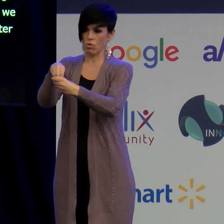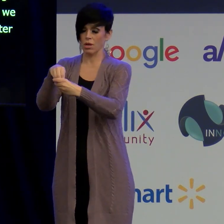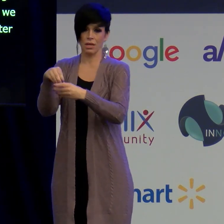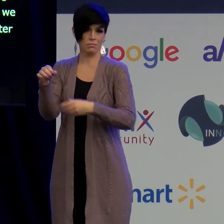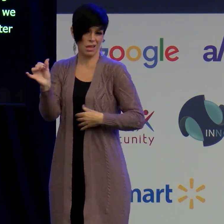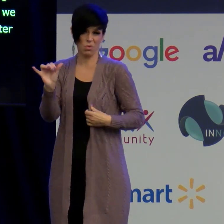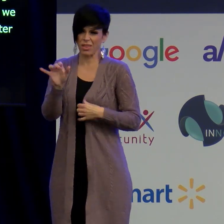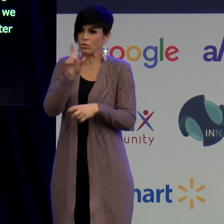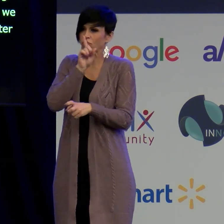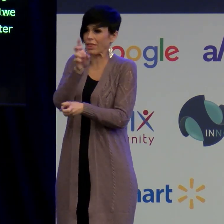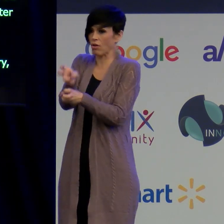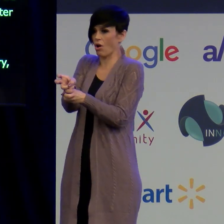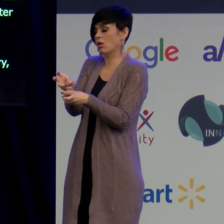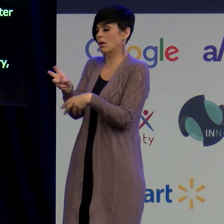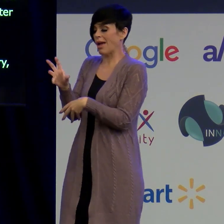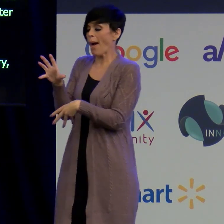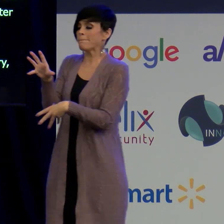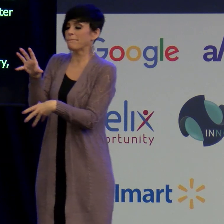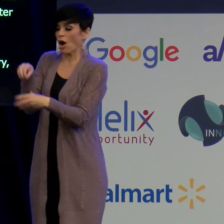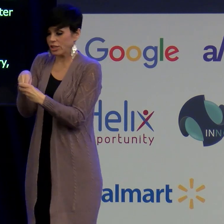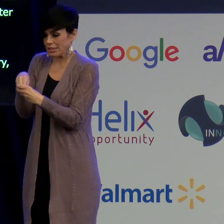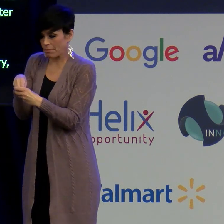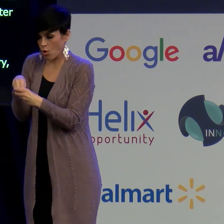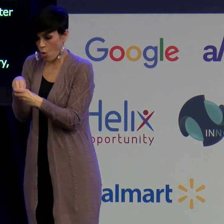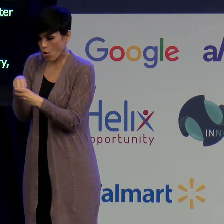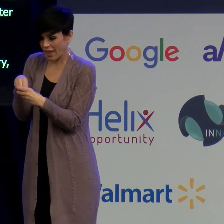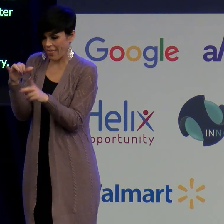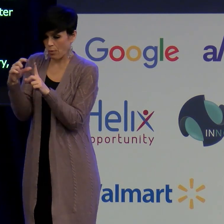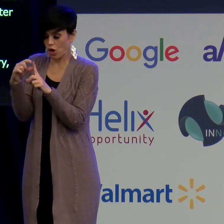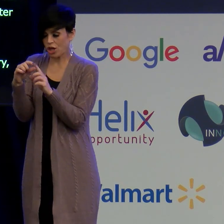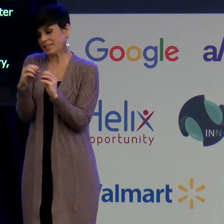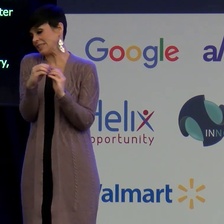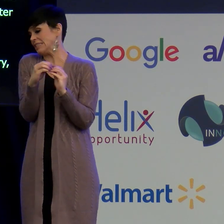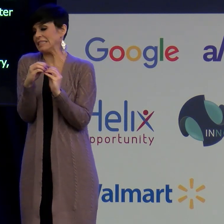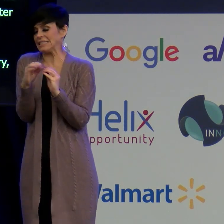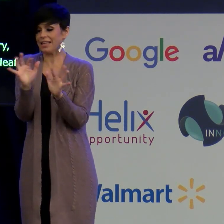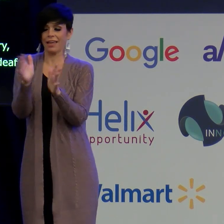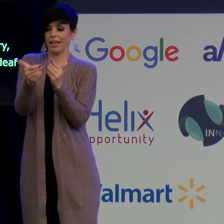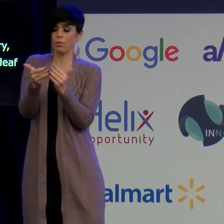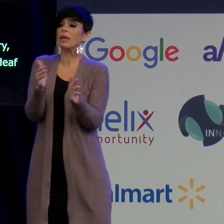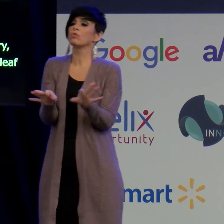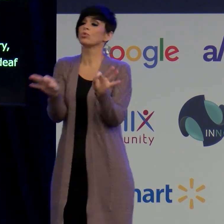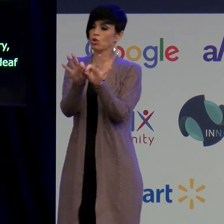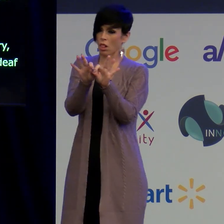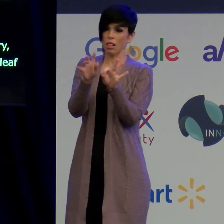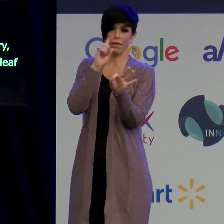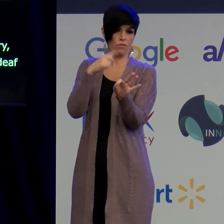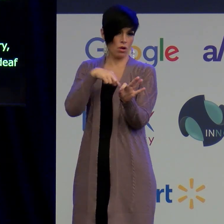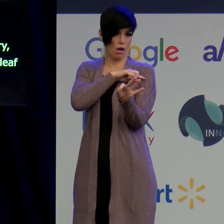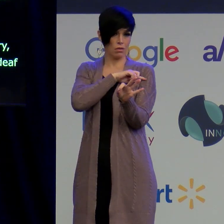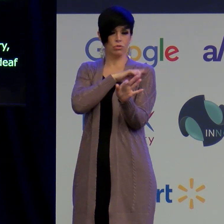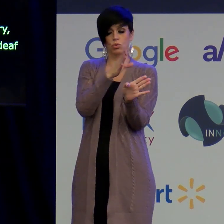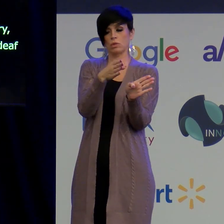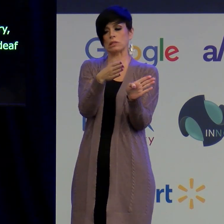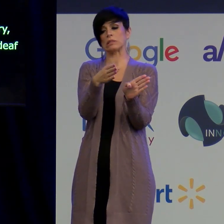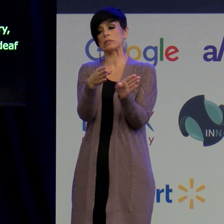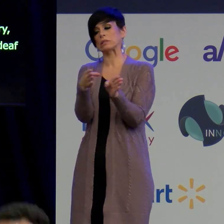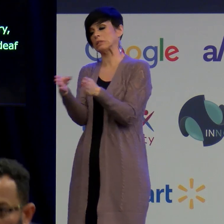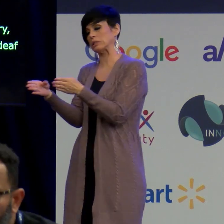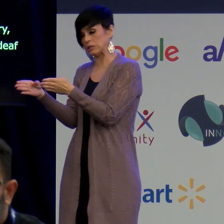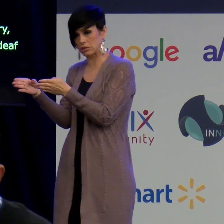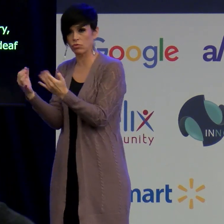really difficult word for a deaf girl to end on, way. It is crucial that we lean into this trend and